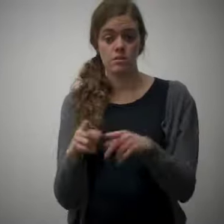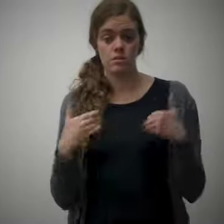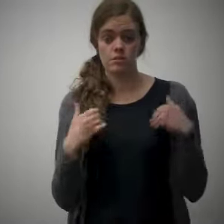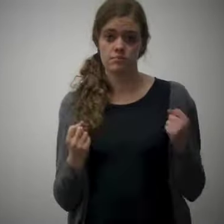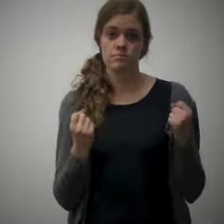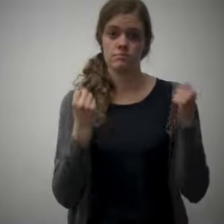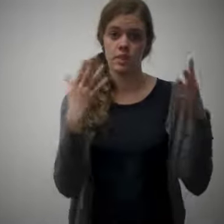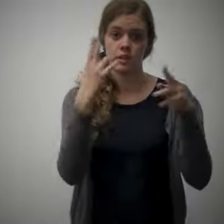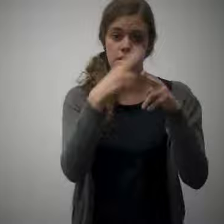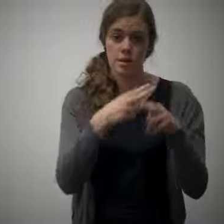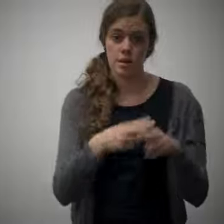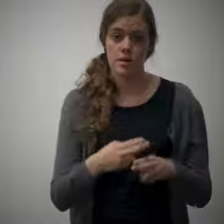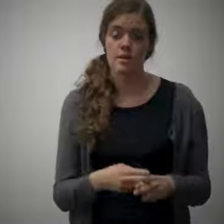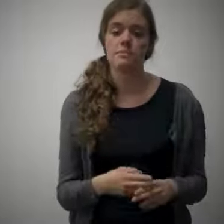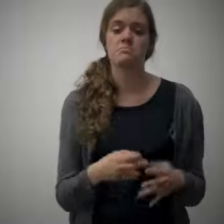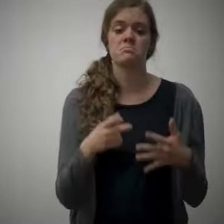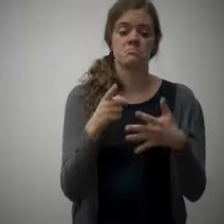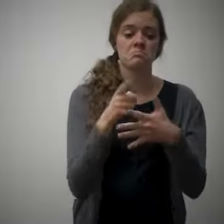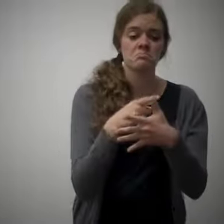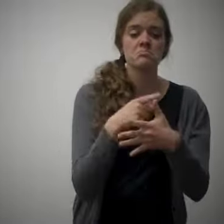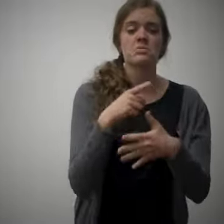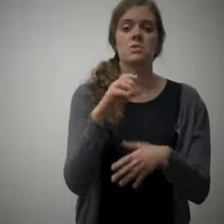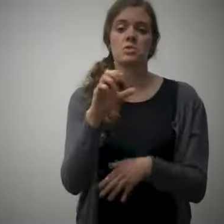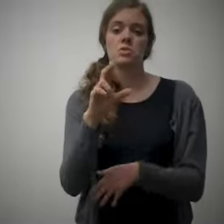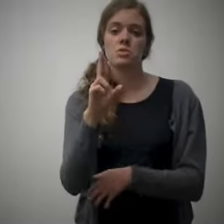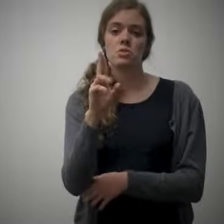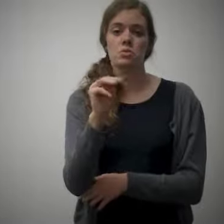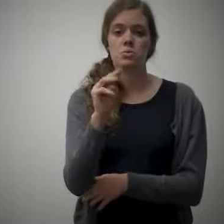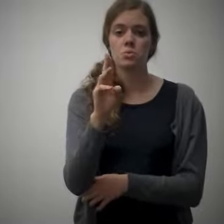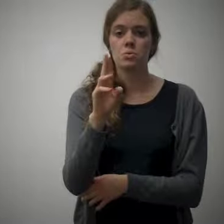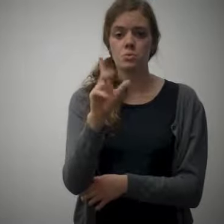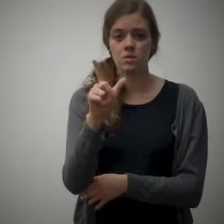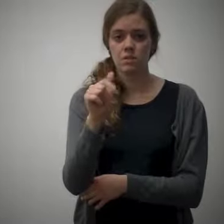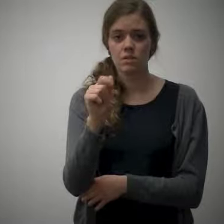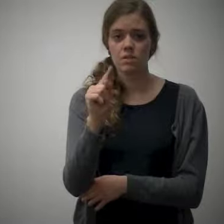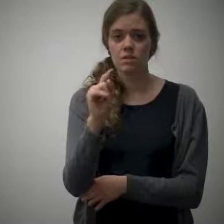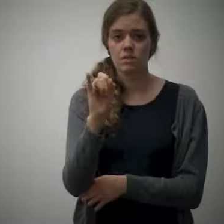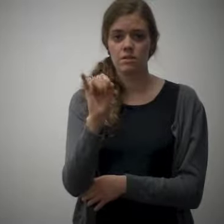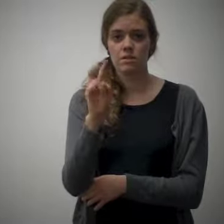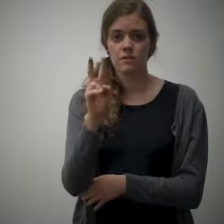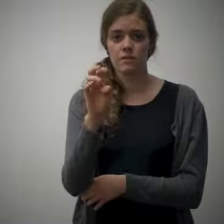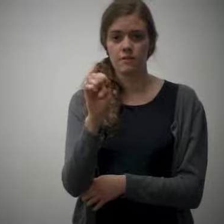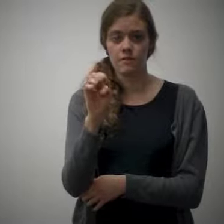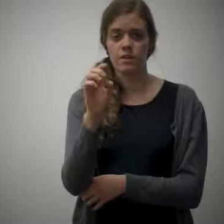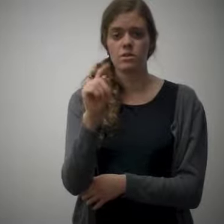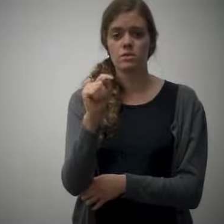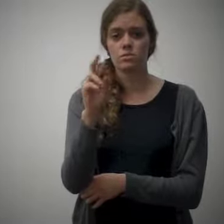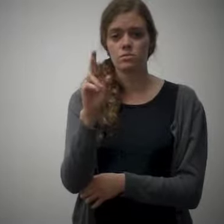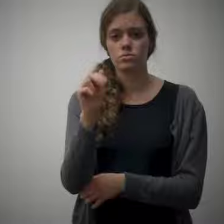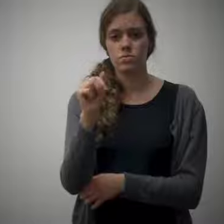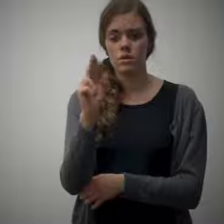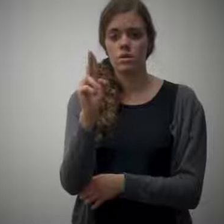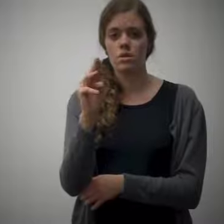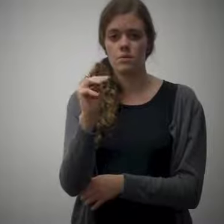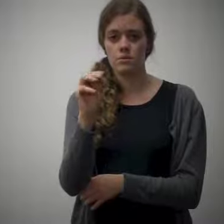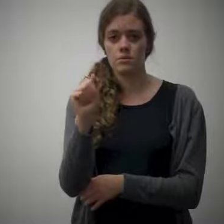Repetitive strain injury is also known as cumulative trauma disorder, musculoskeletal